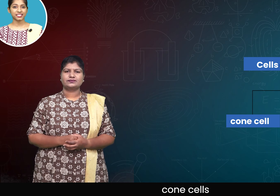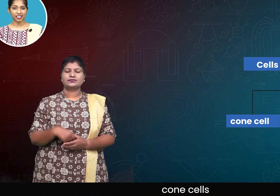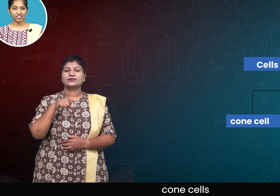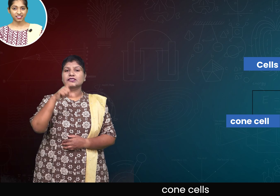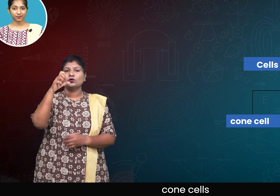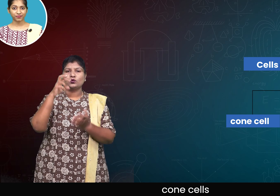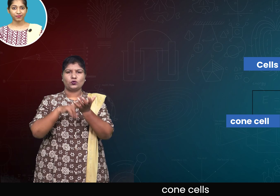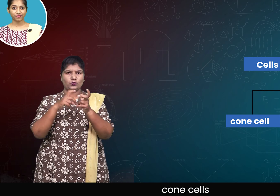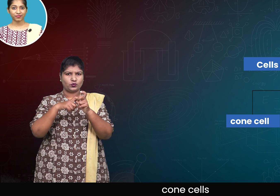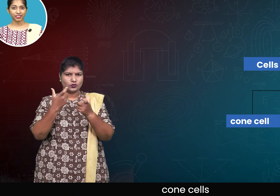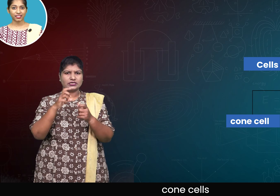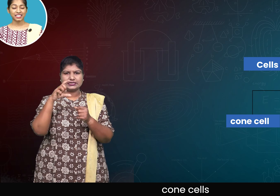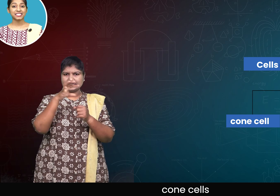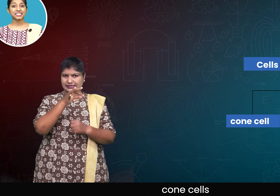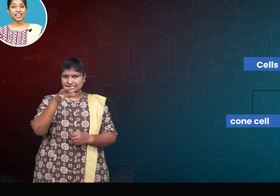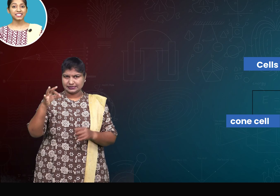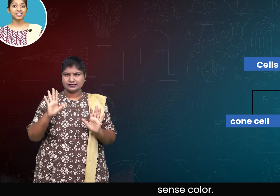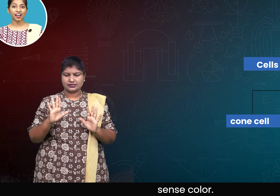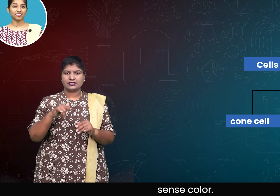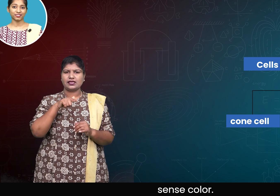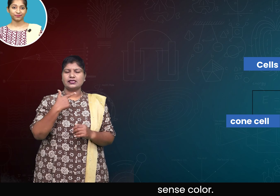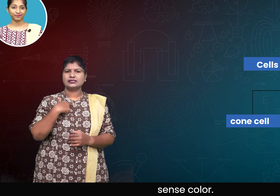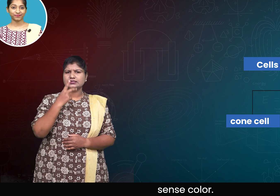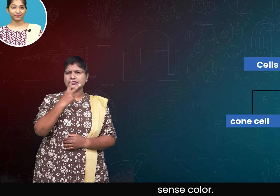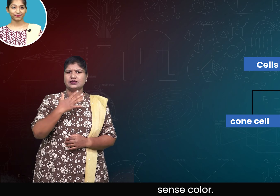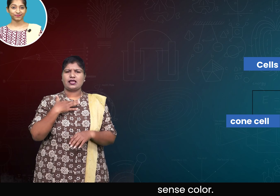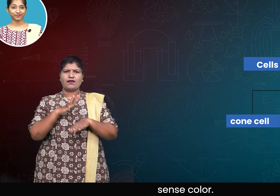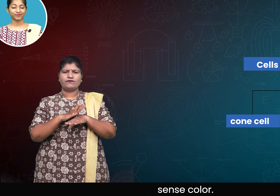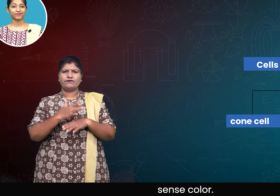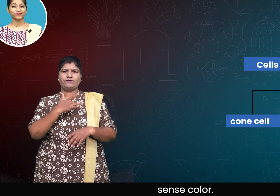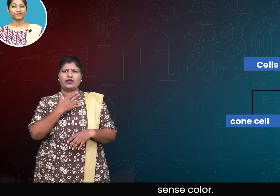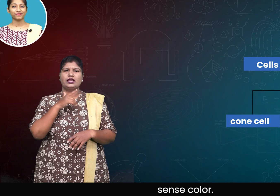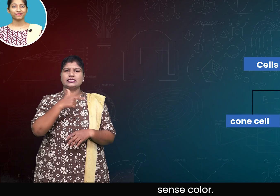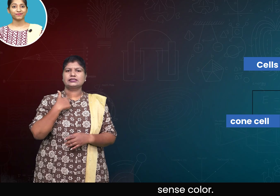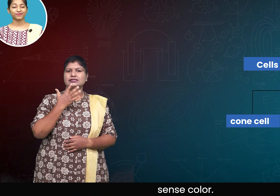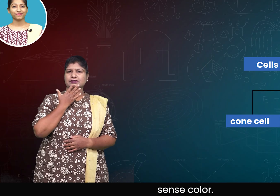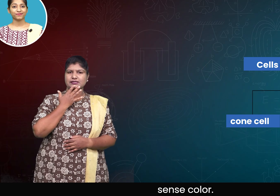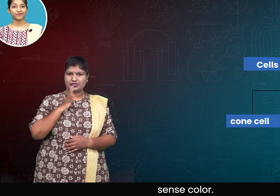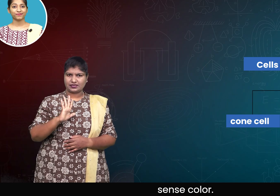Cone cells sense color.